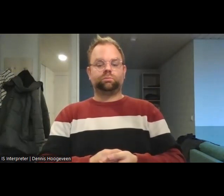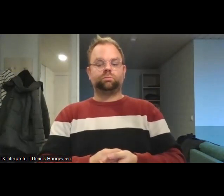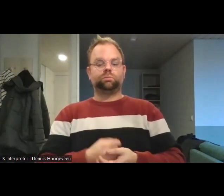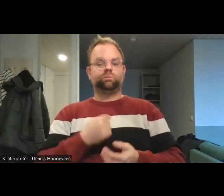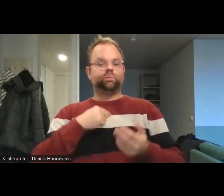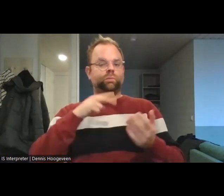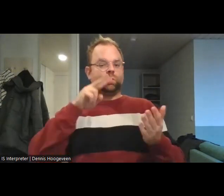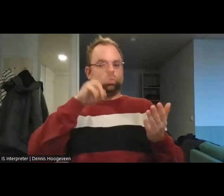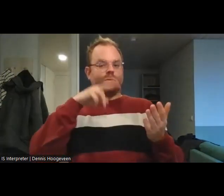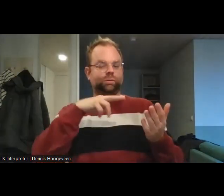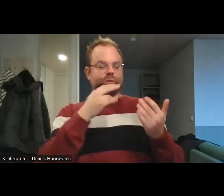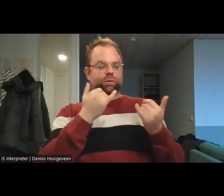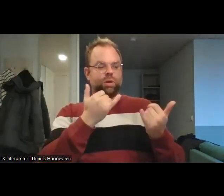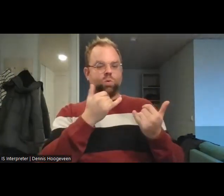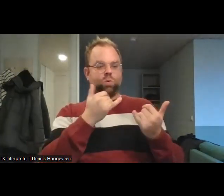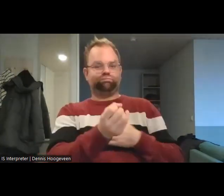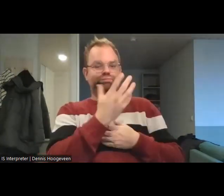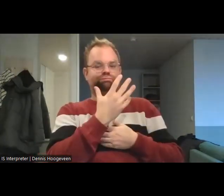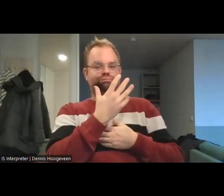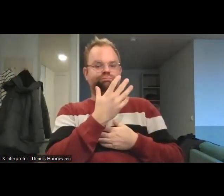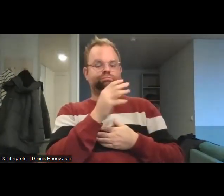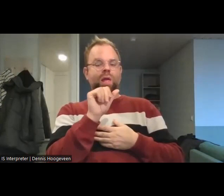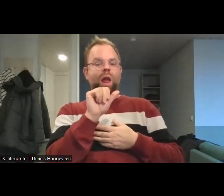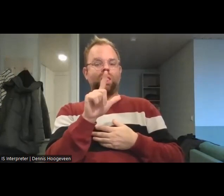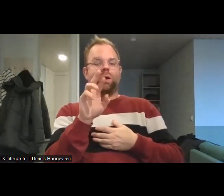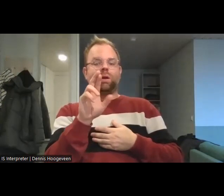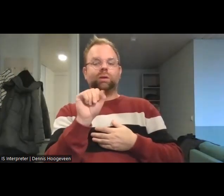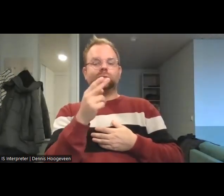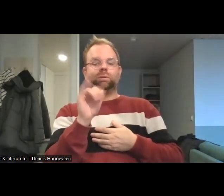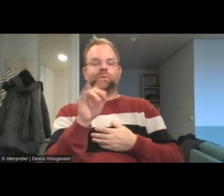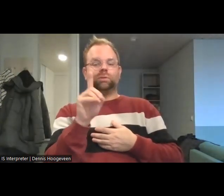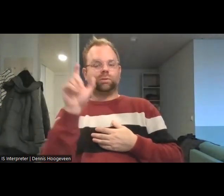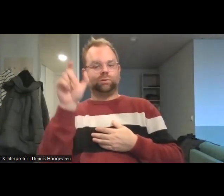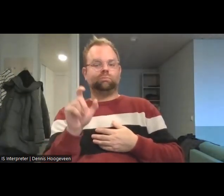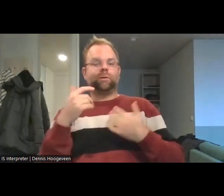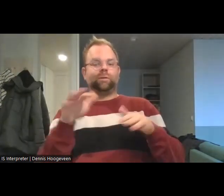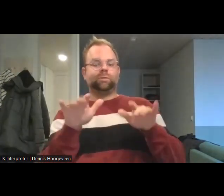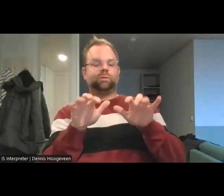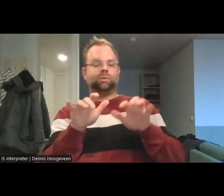priorities that would include promoting activities to